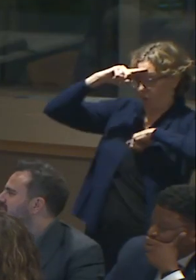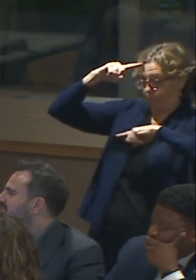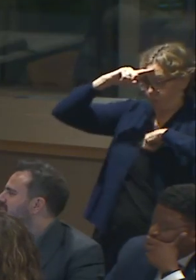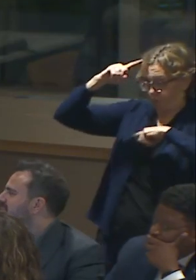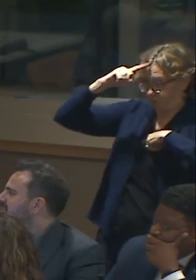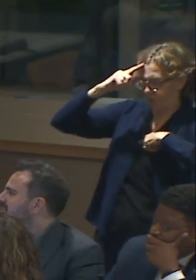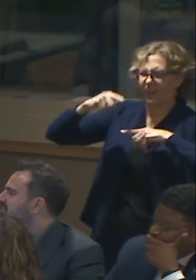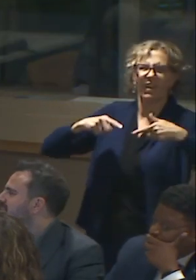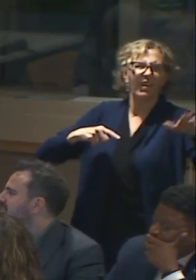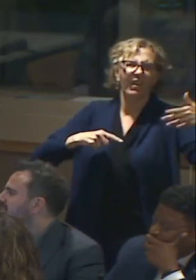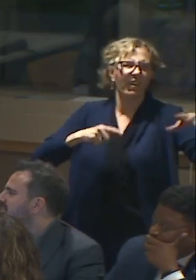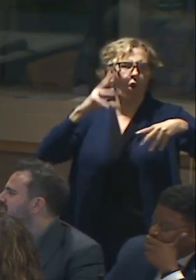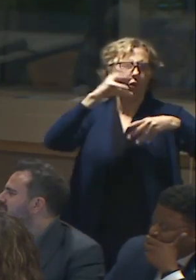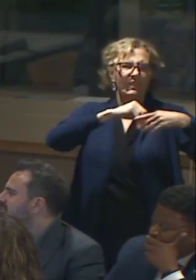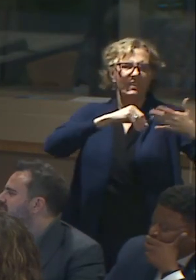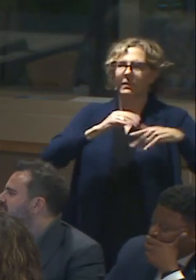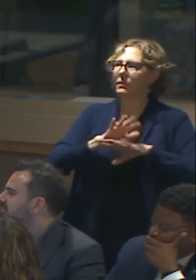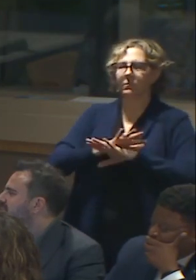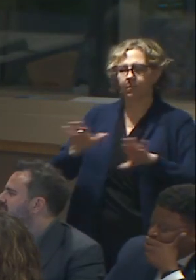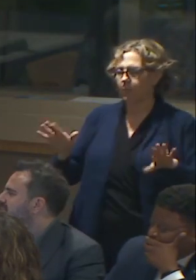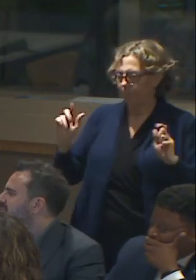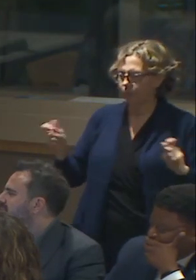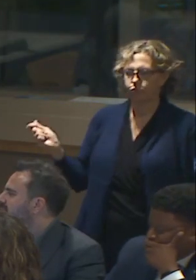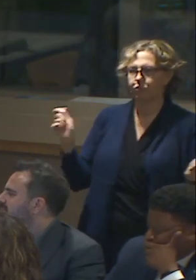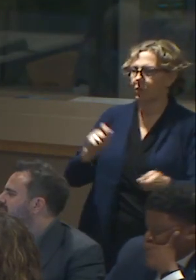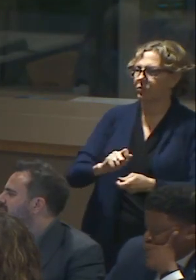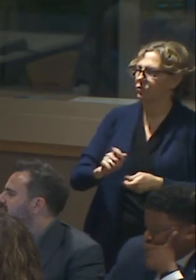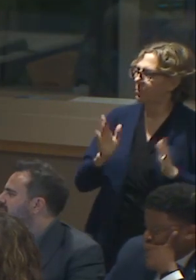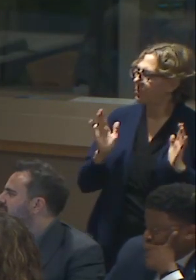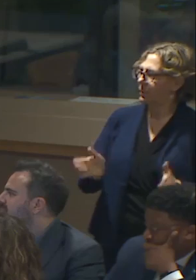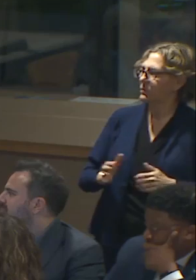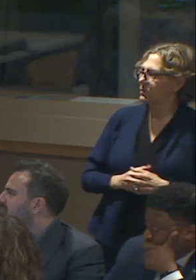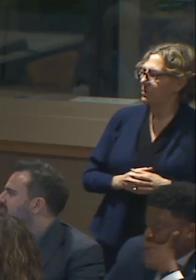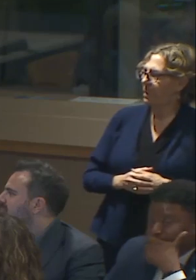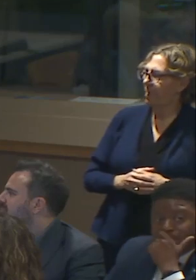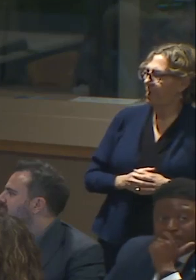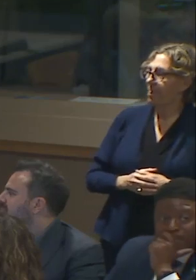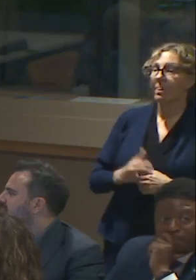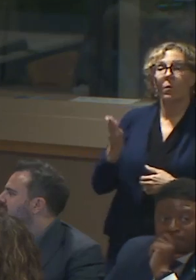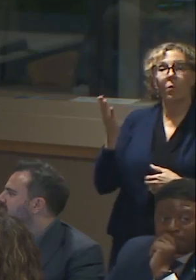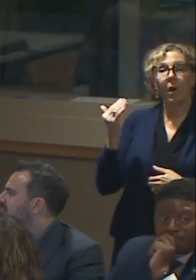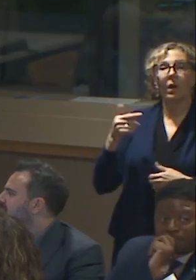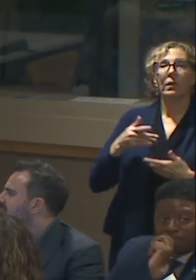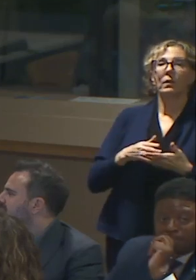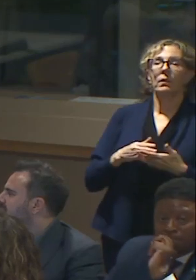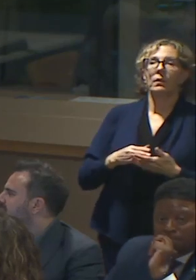experts. We need to change that because what we're really dealing with is not having